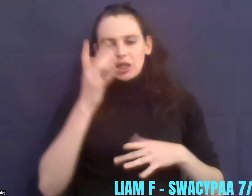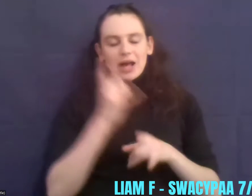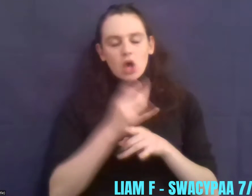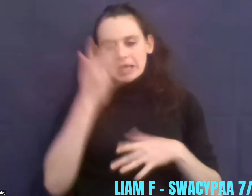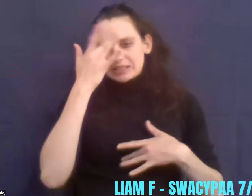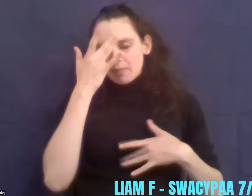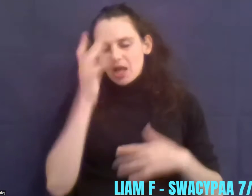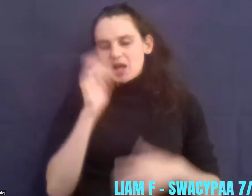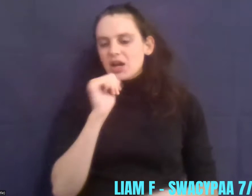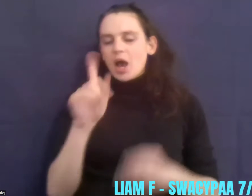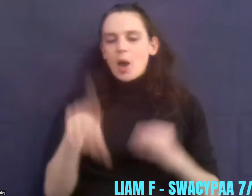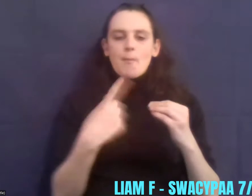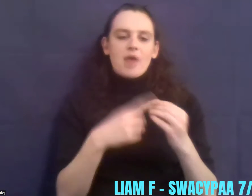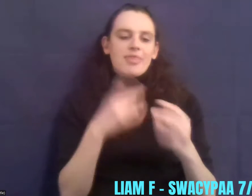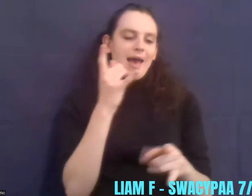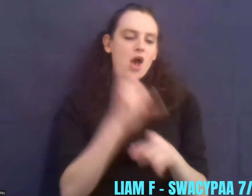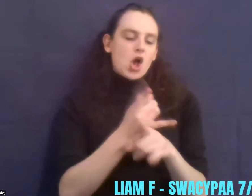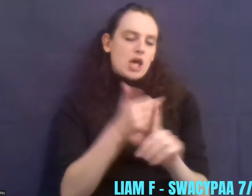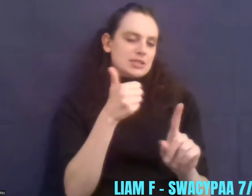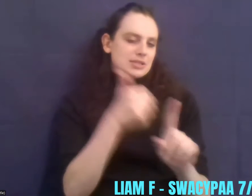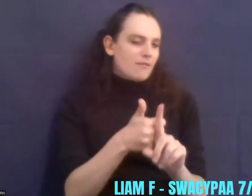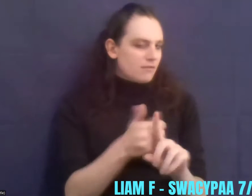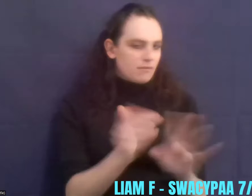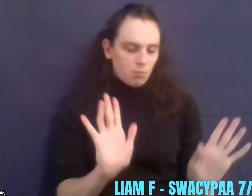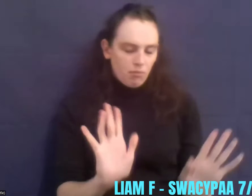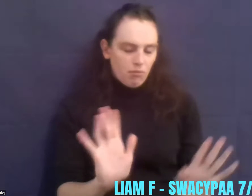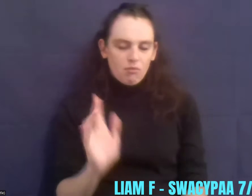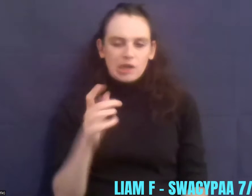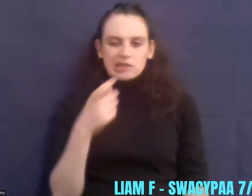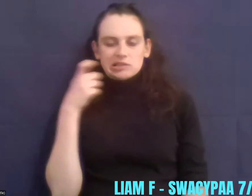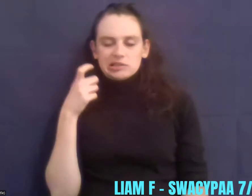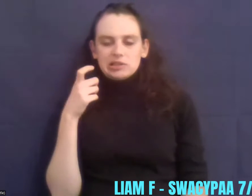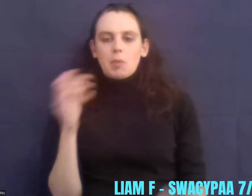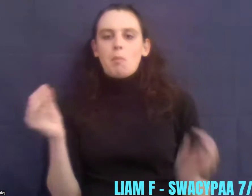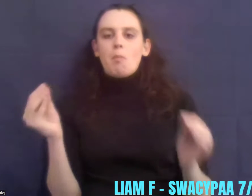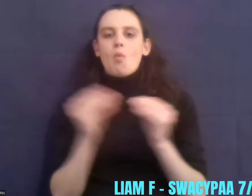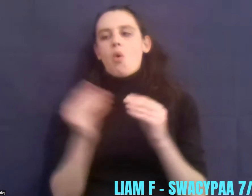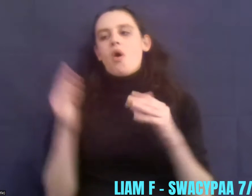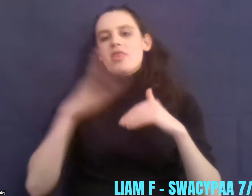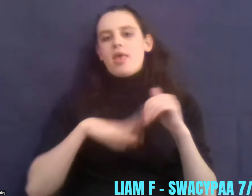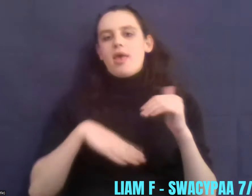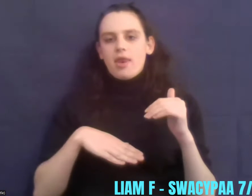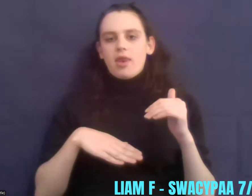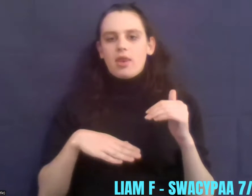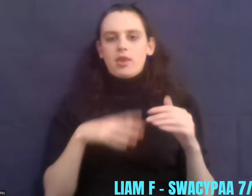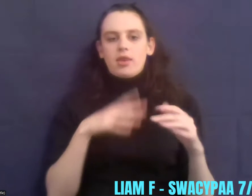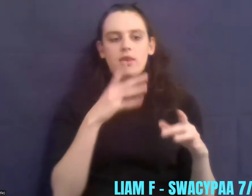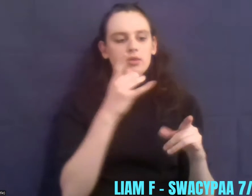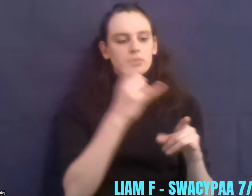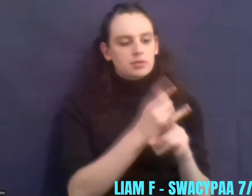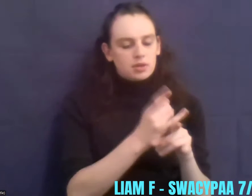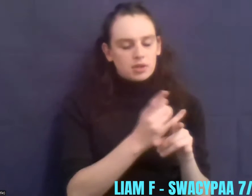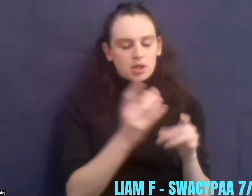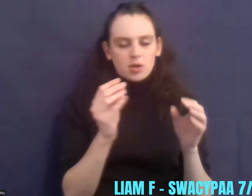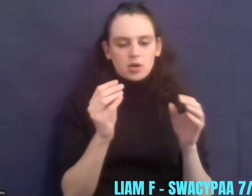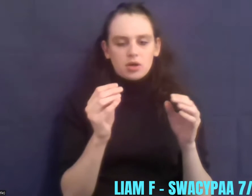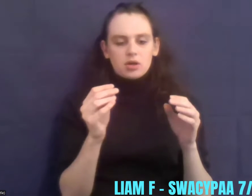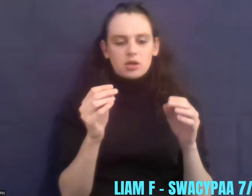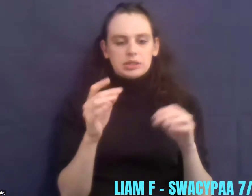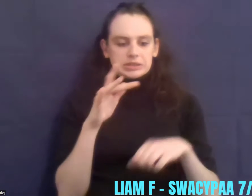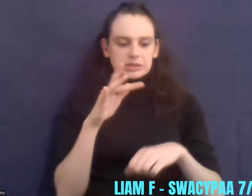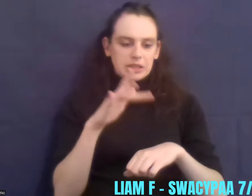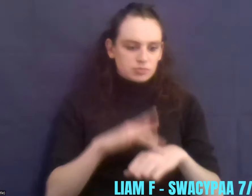drink itself. Addiction is not. It goes so much more to that than the obsession. It's that I have